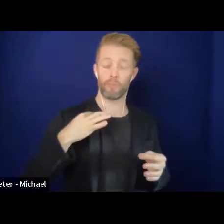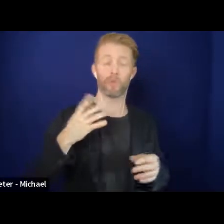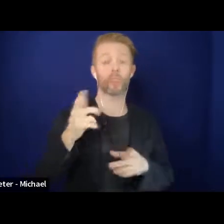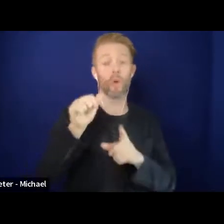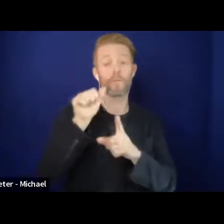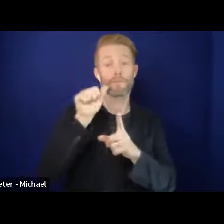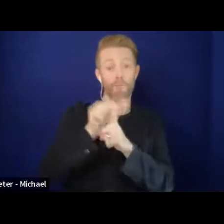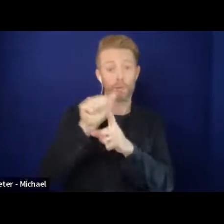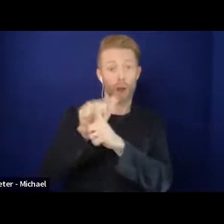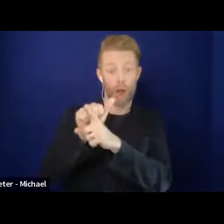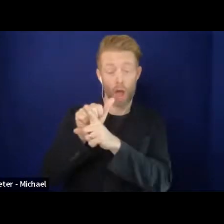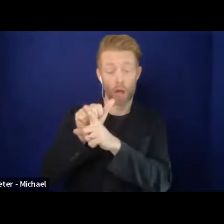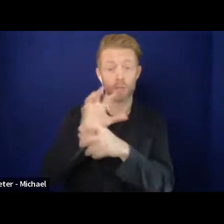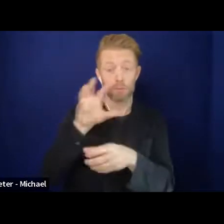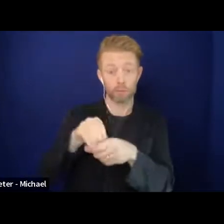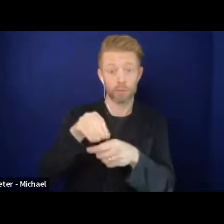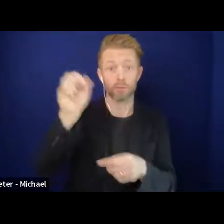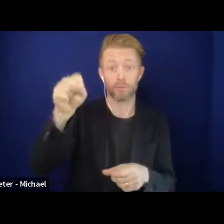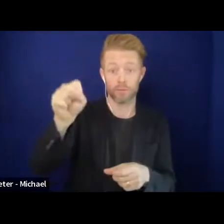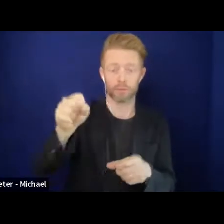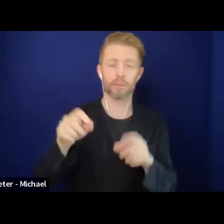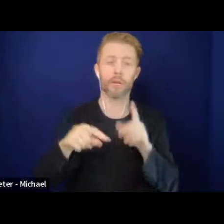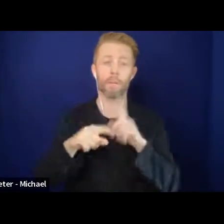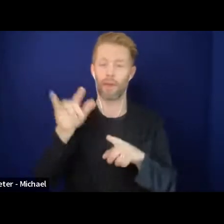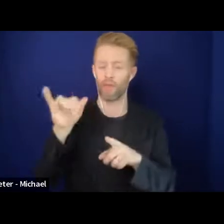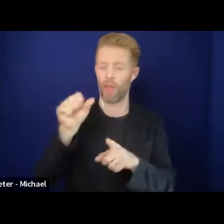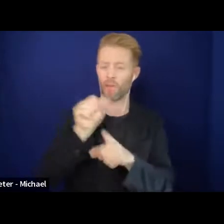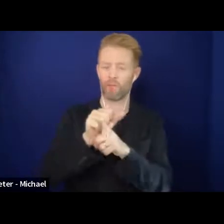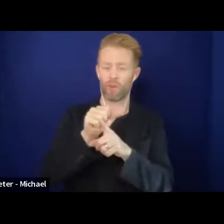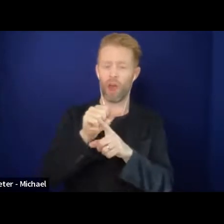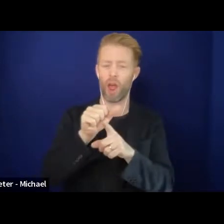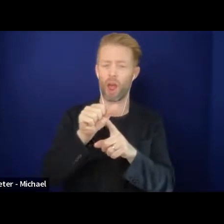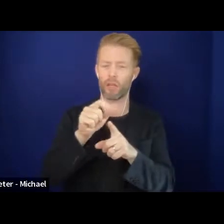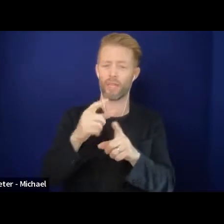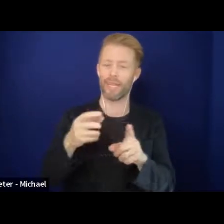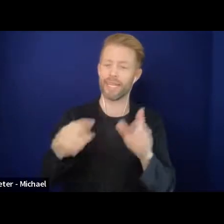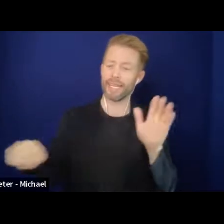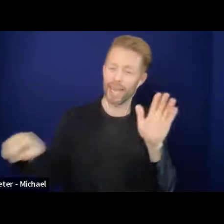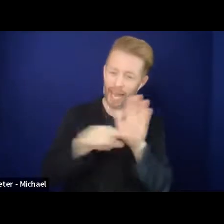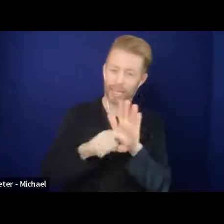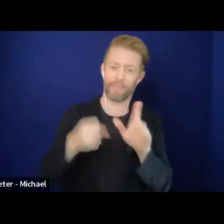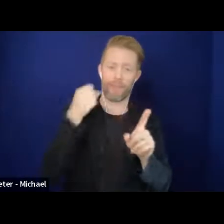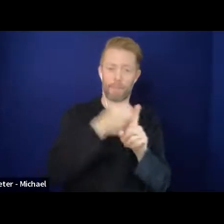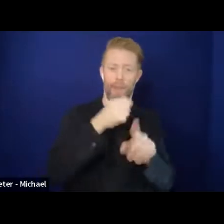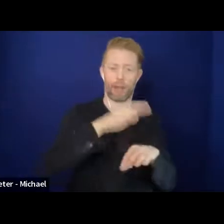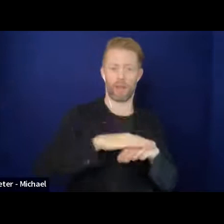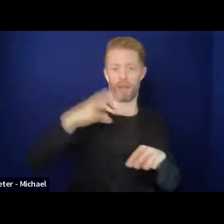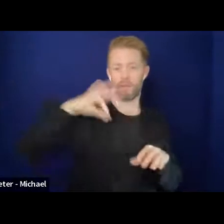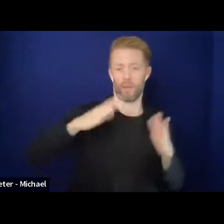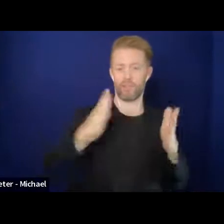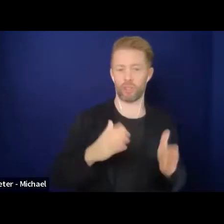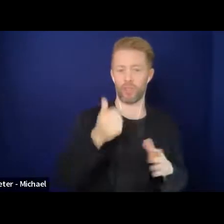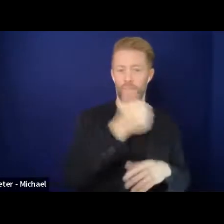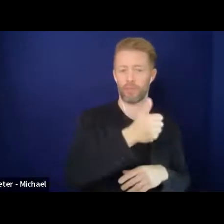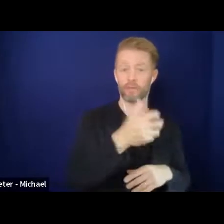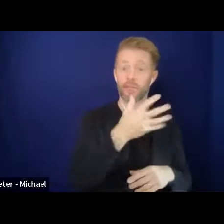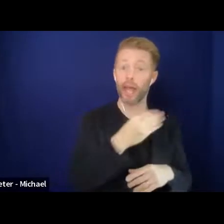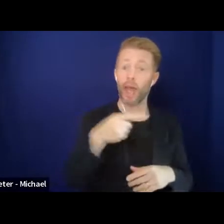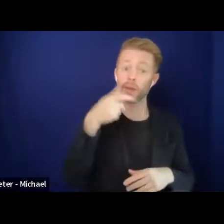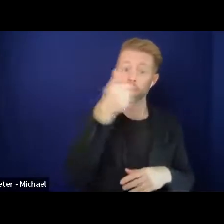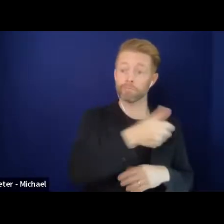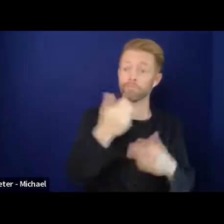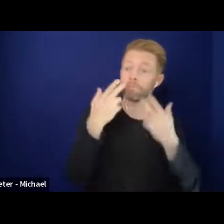role, but it had a negative impact on the beneficiaries themselves, even though they were not the ones that